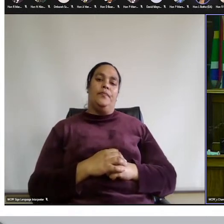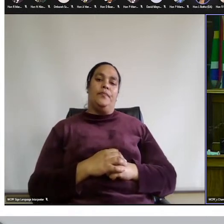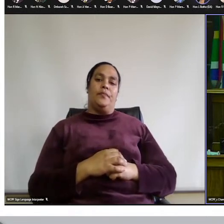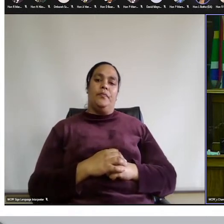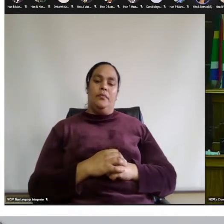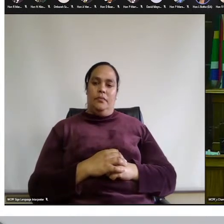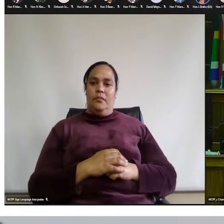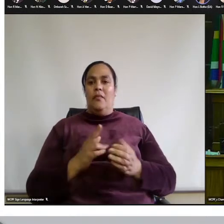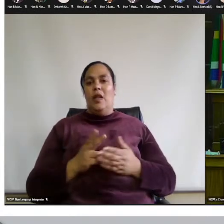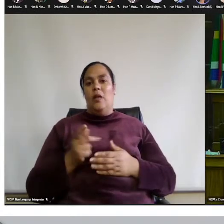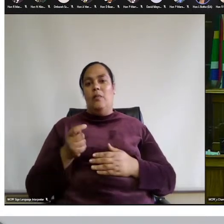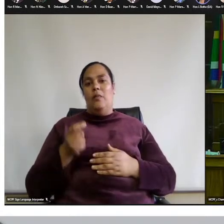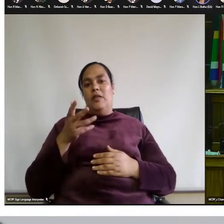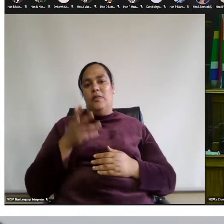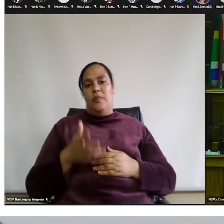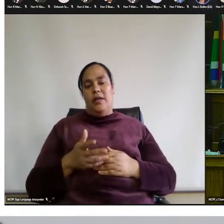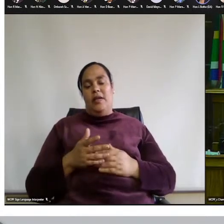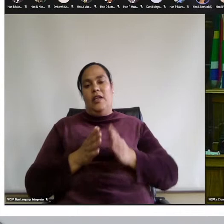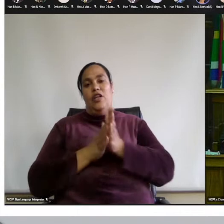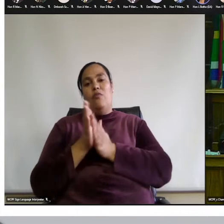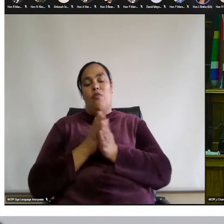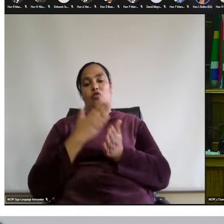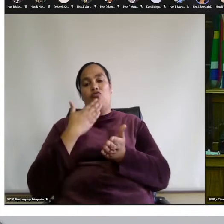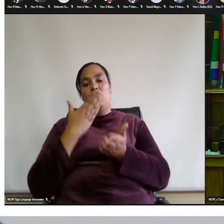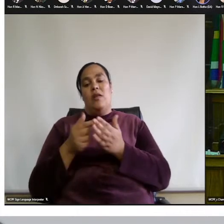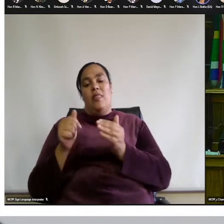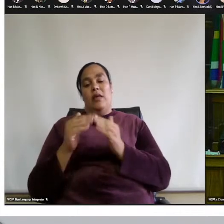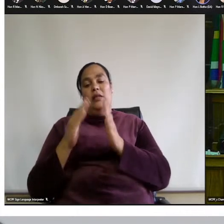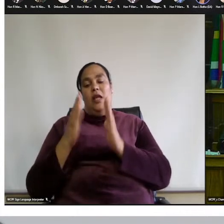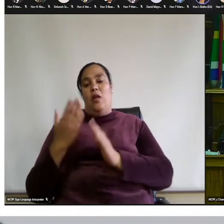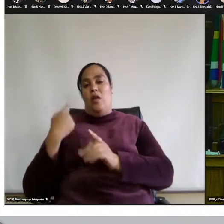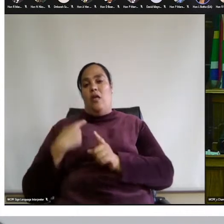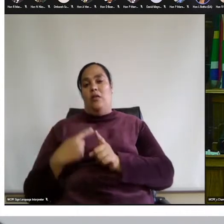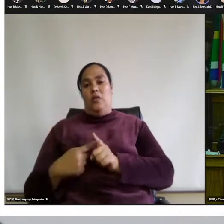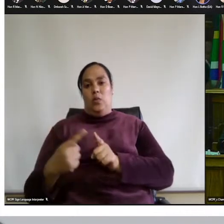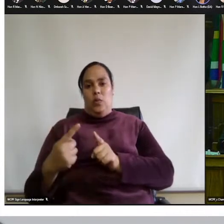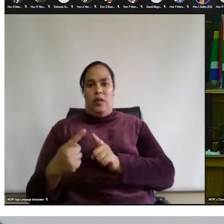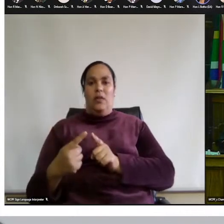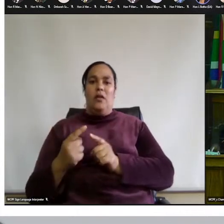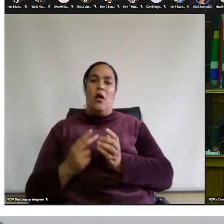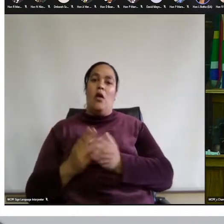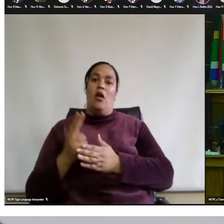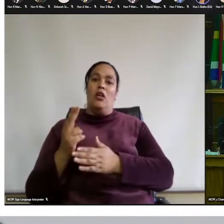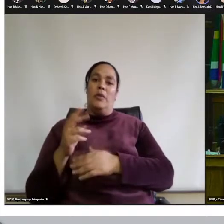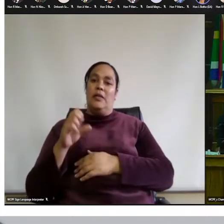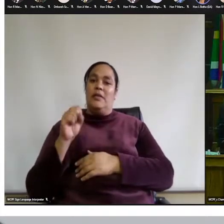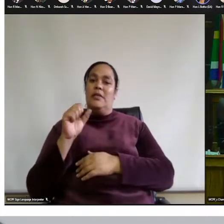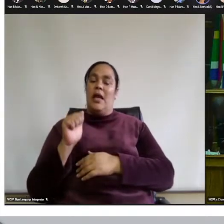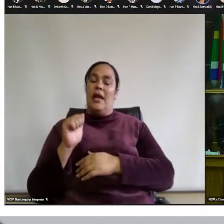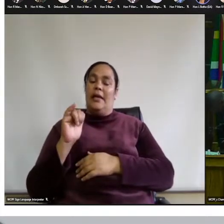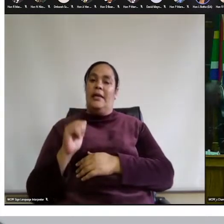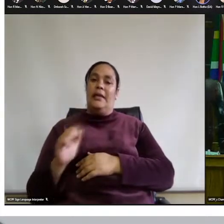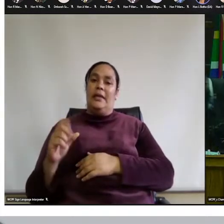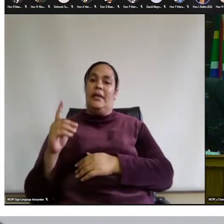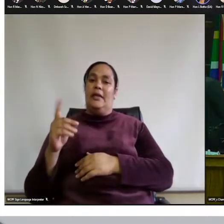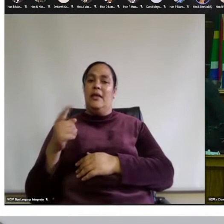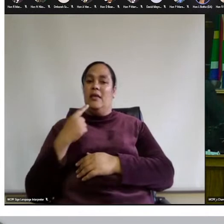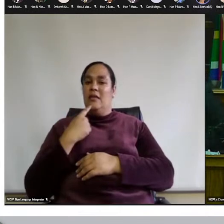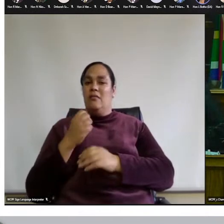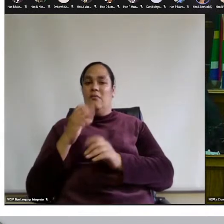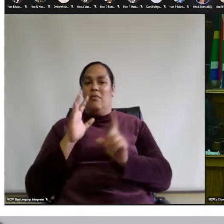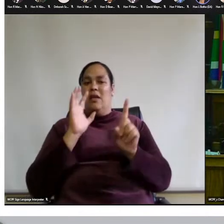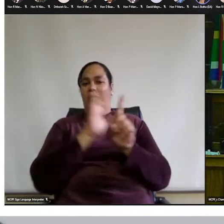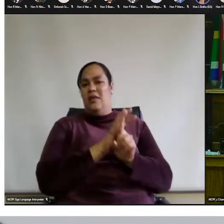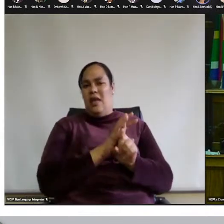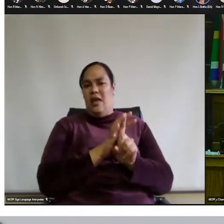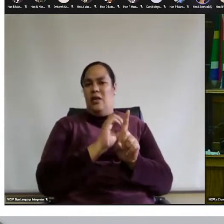Honourable Speaker, in a motion delivered in this House last week, the Honourable Syed launched unwarranted attack